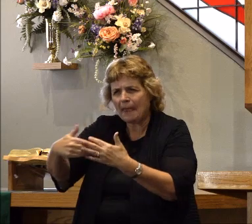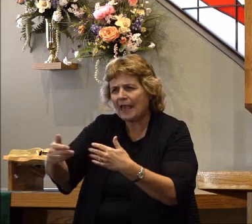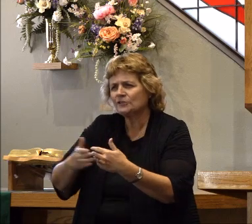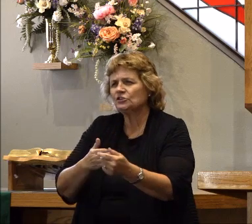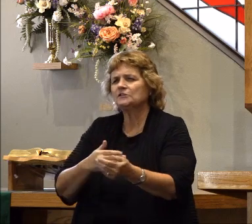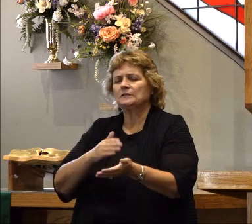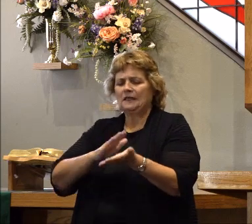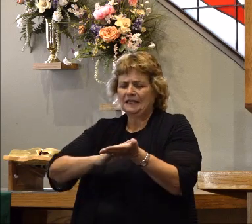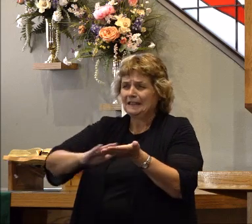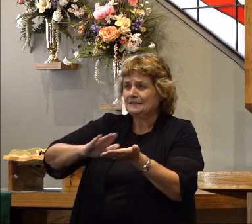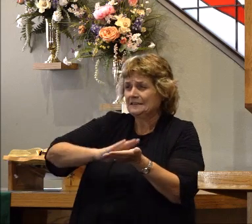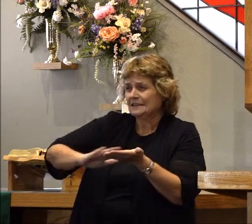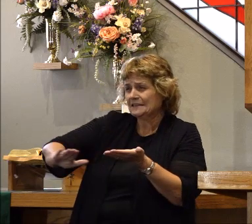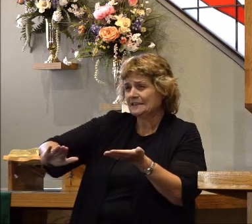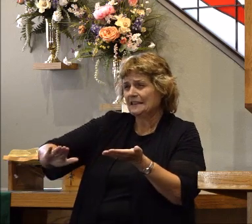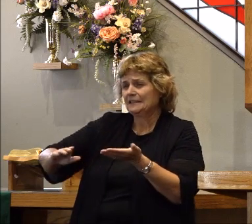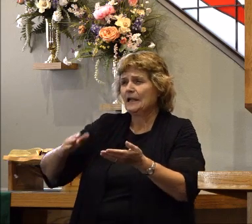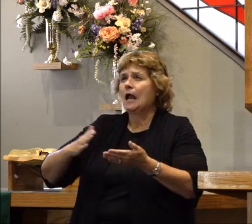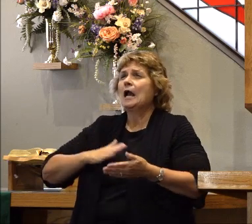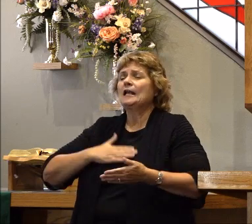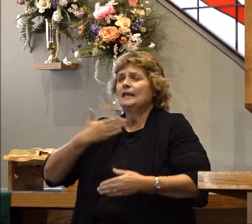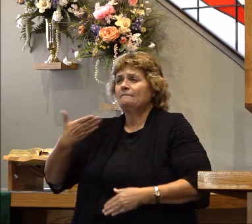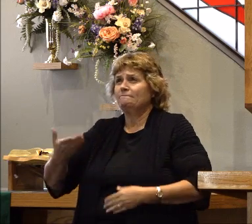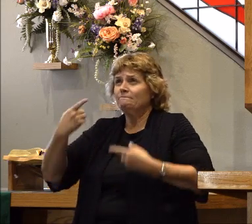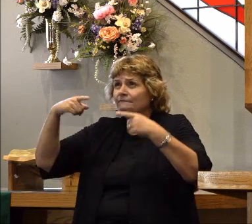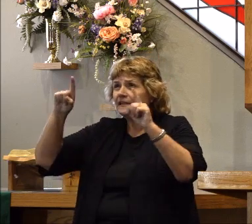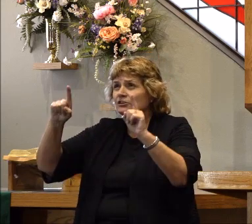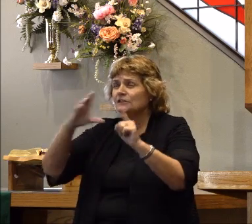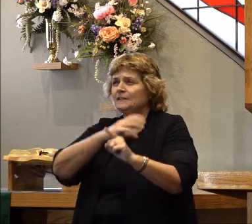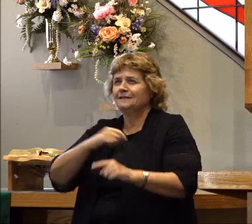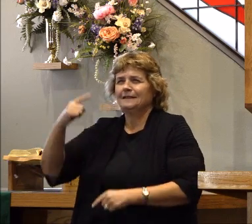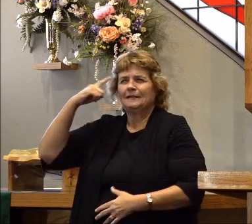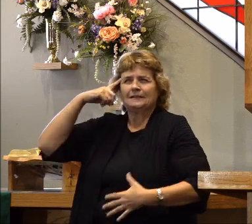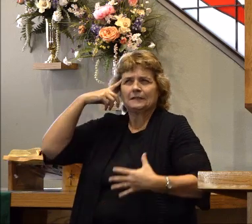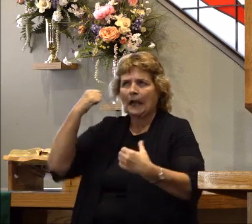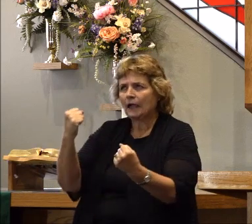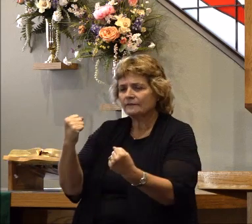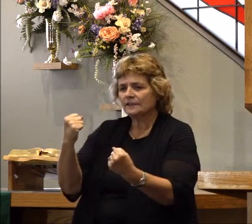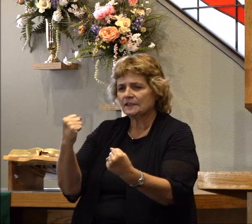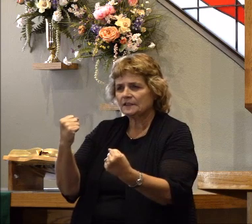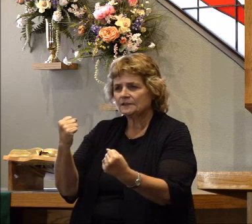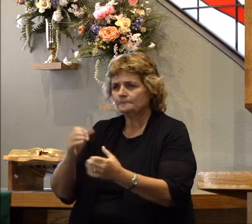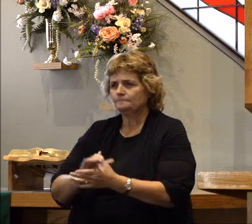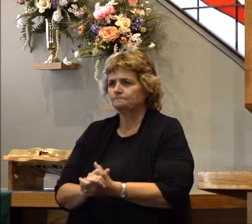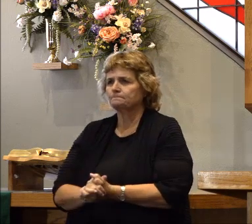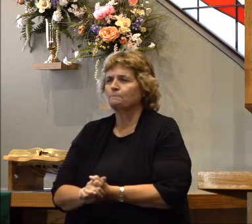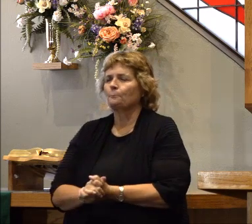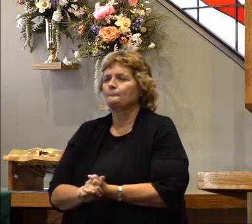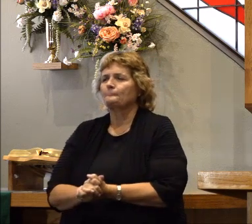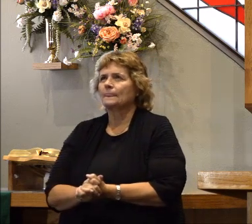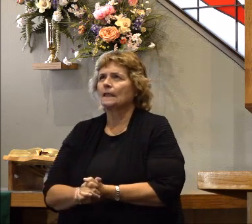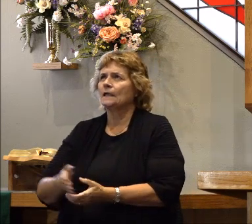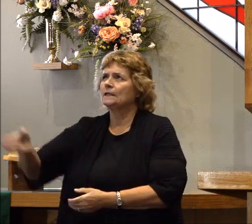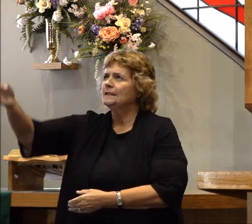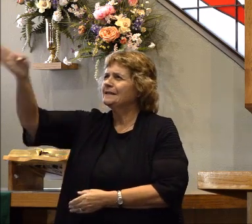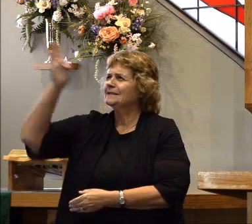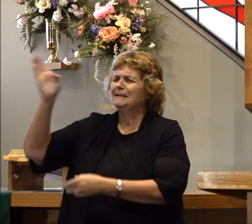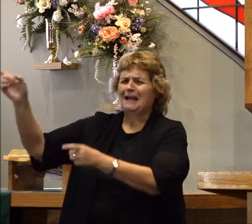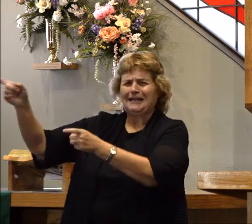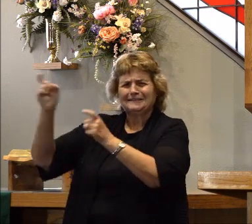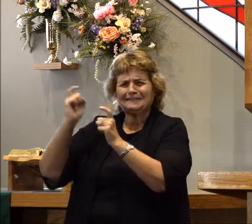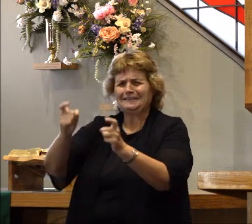cleansing, confession, and confidence. God reaches out in compassion